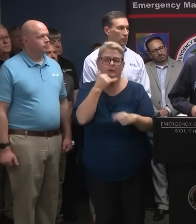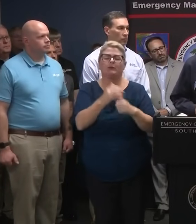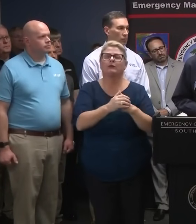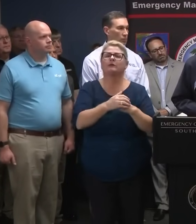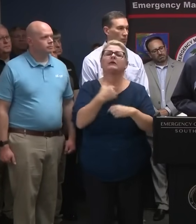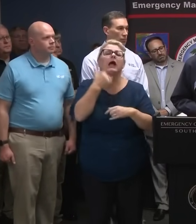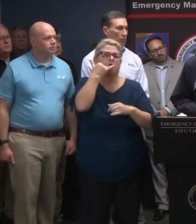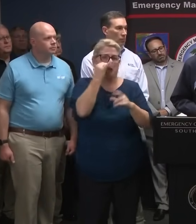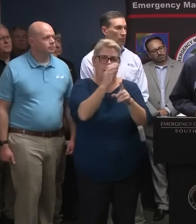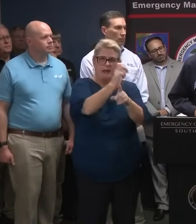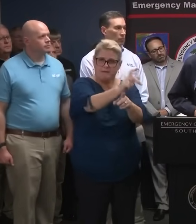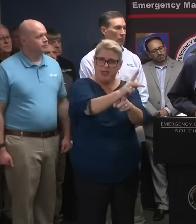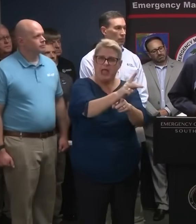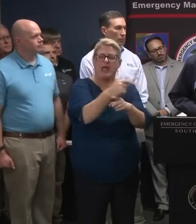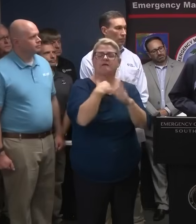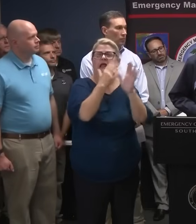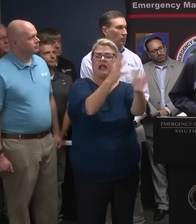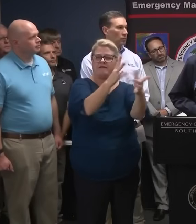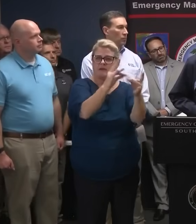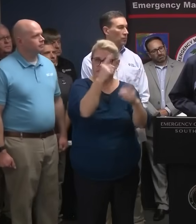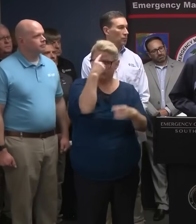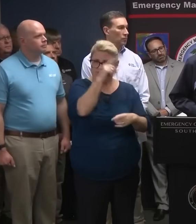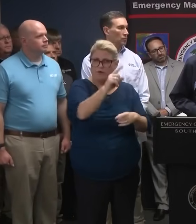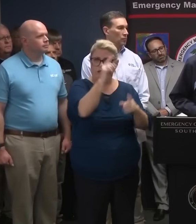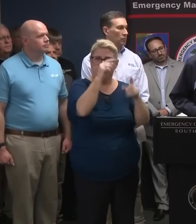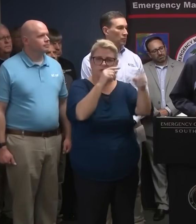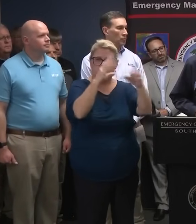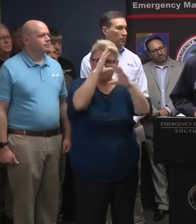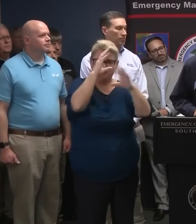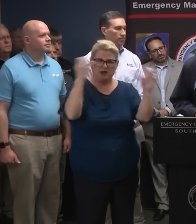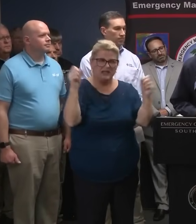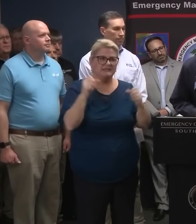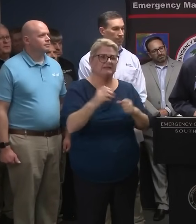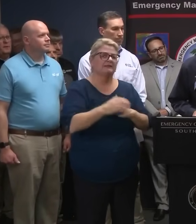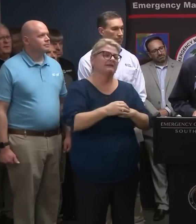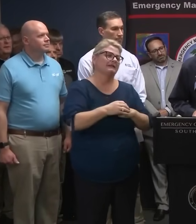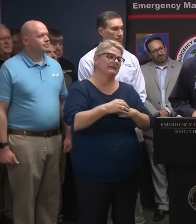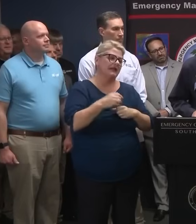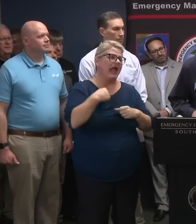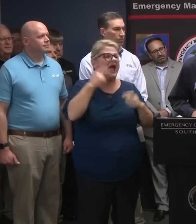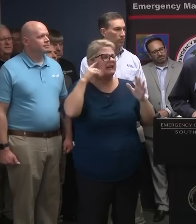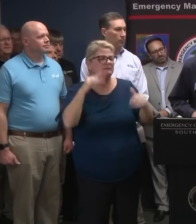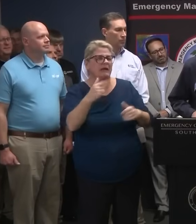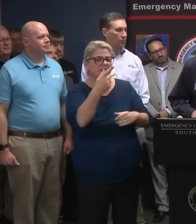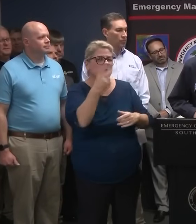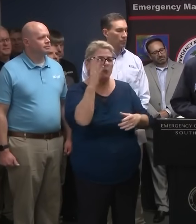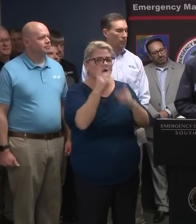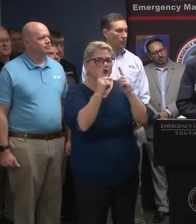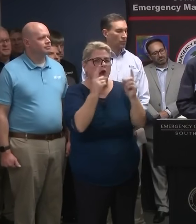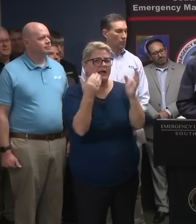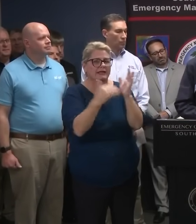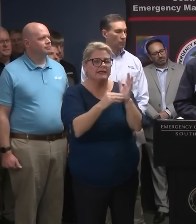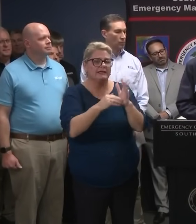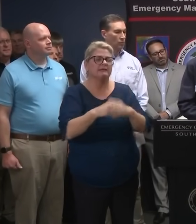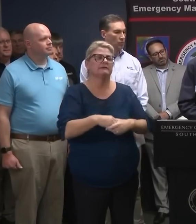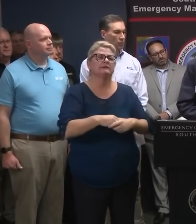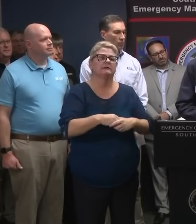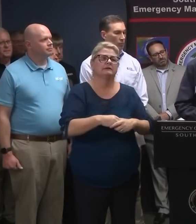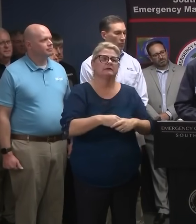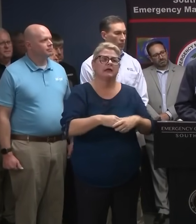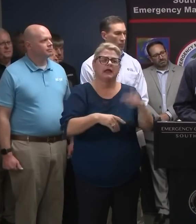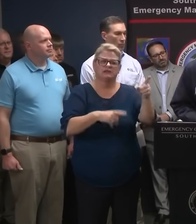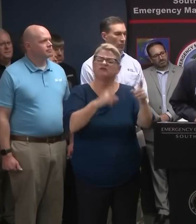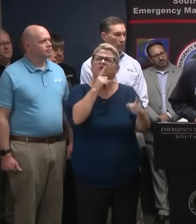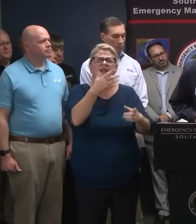I called him back and left a message for him. So I expect we'll probably talk before long. But he's